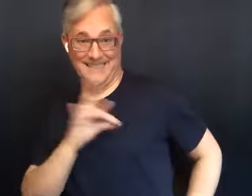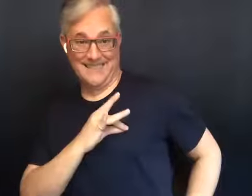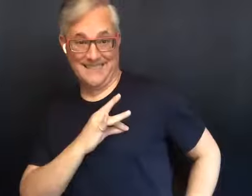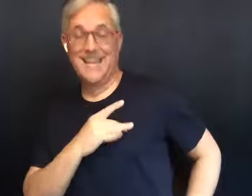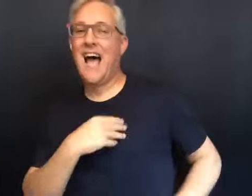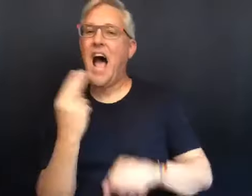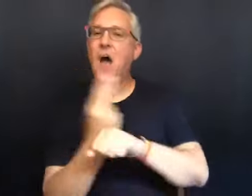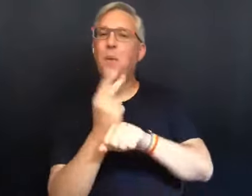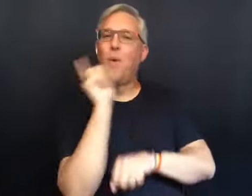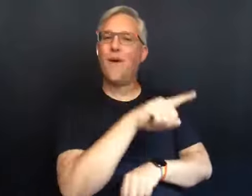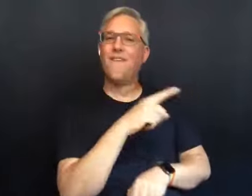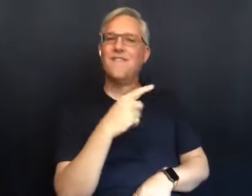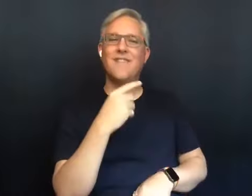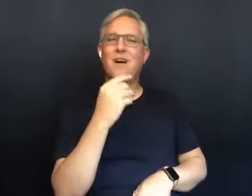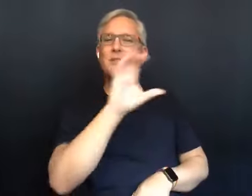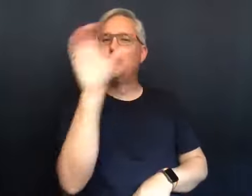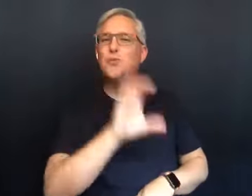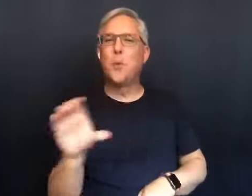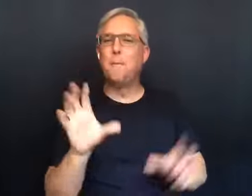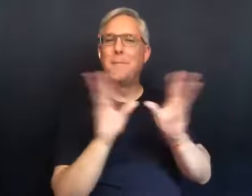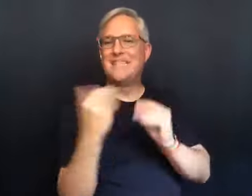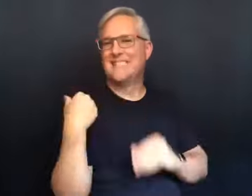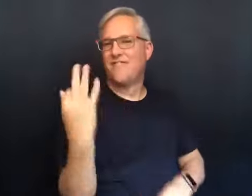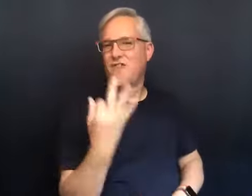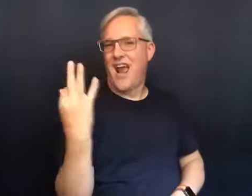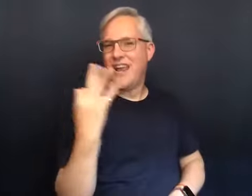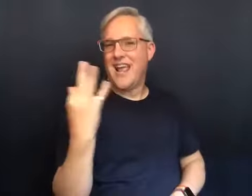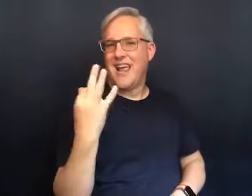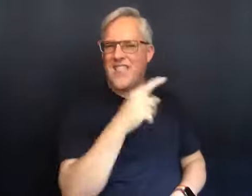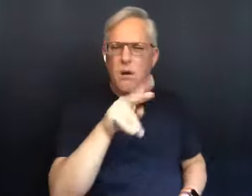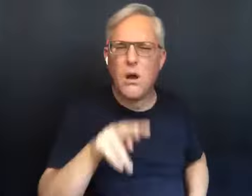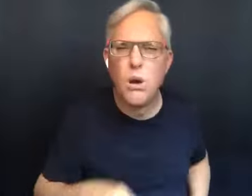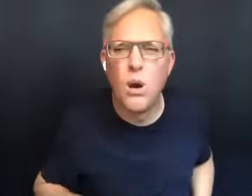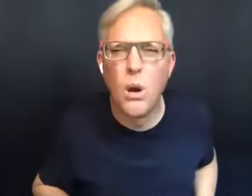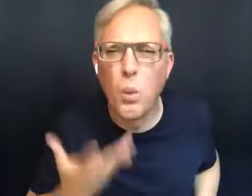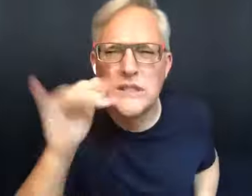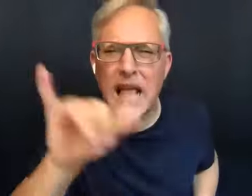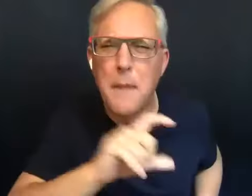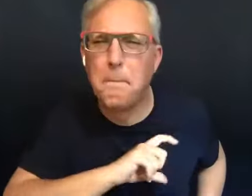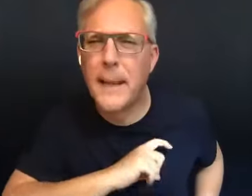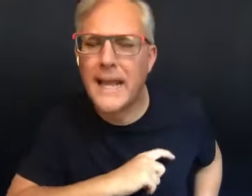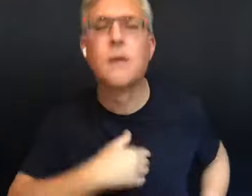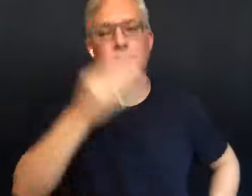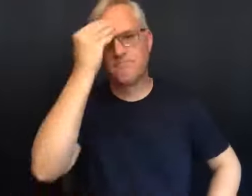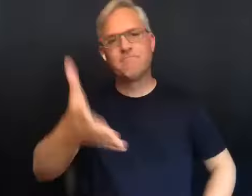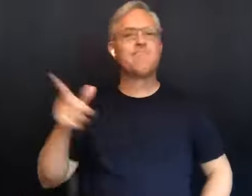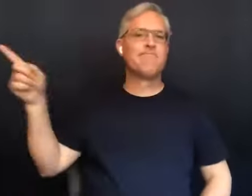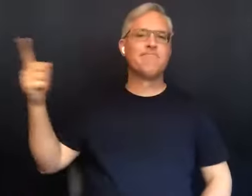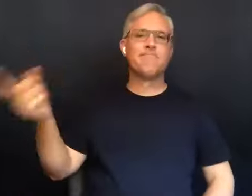By the way, I love the pin, and I wore that to my group my home group on Friday, and they couldn't see what it said. I